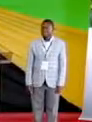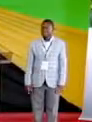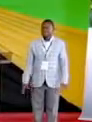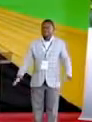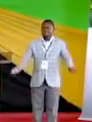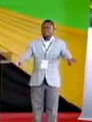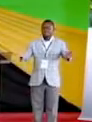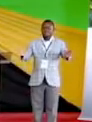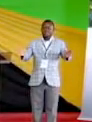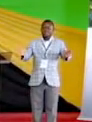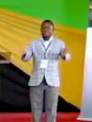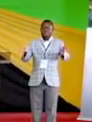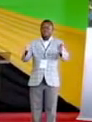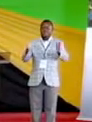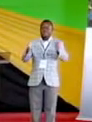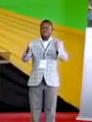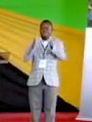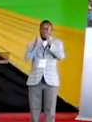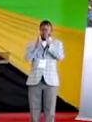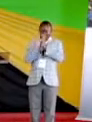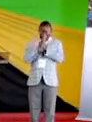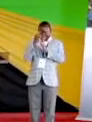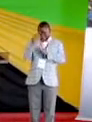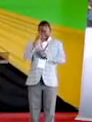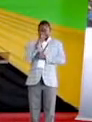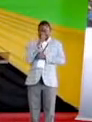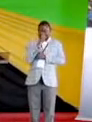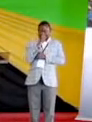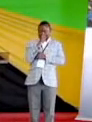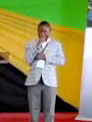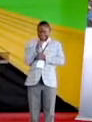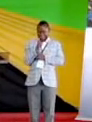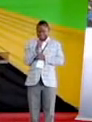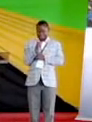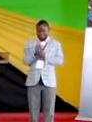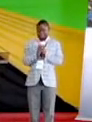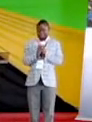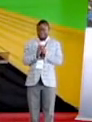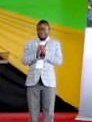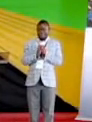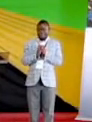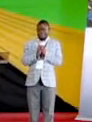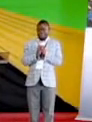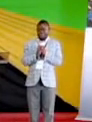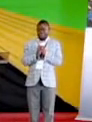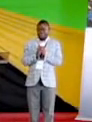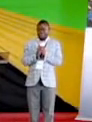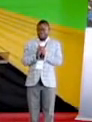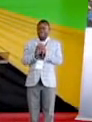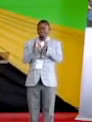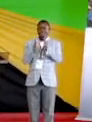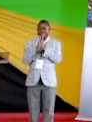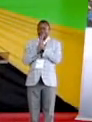Atuombee ili tupate chakula. Tafadhali tutulie kwanza. Tutulie kidogo tupate maombi ya chakula.